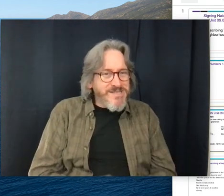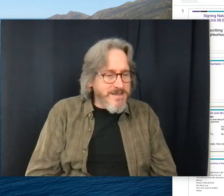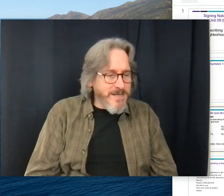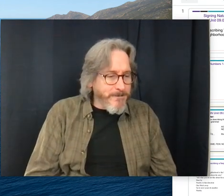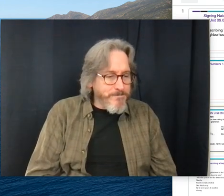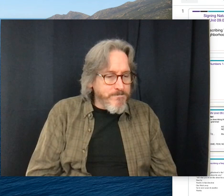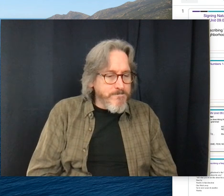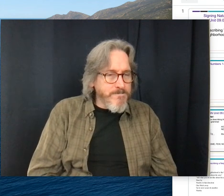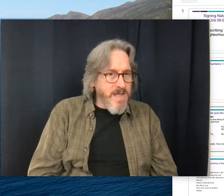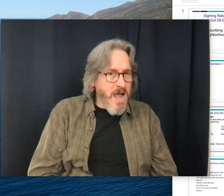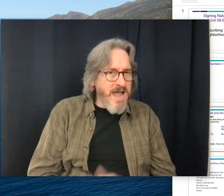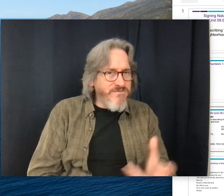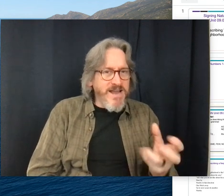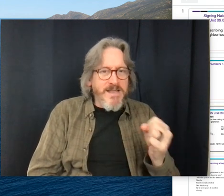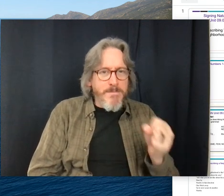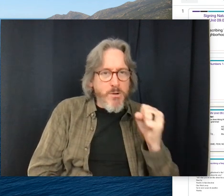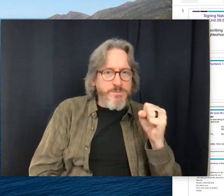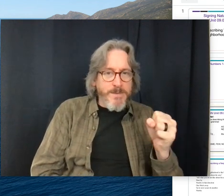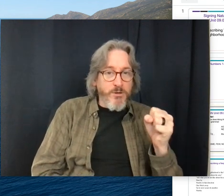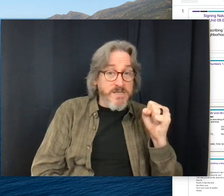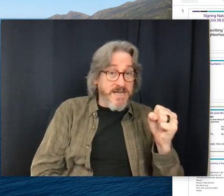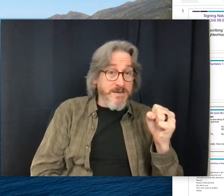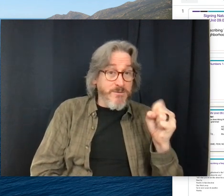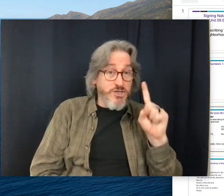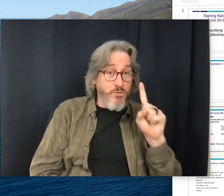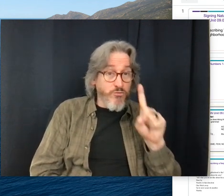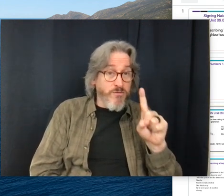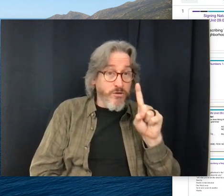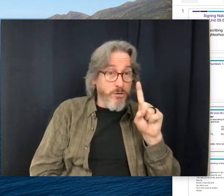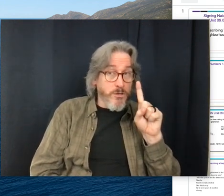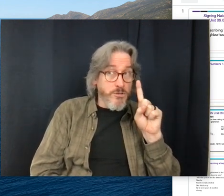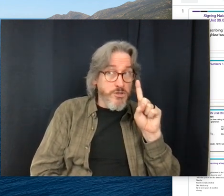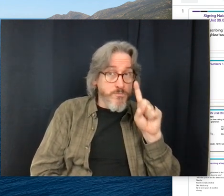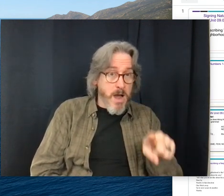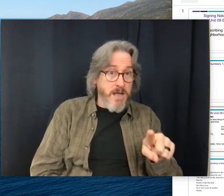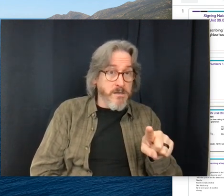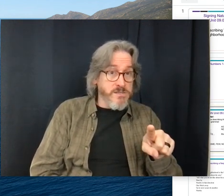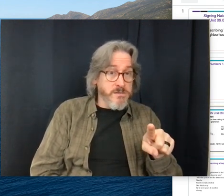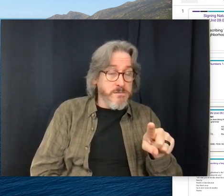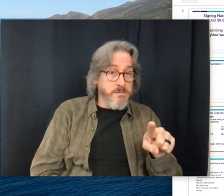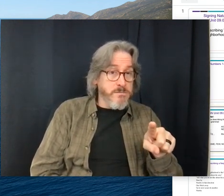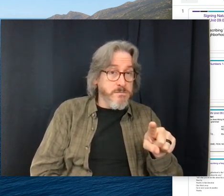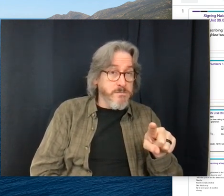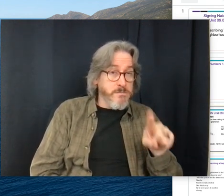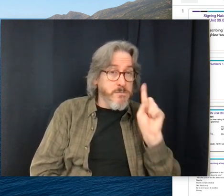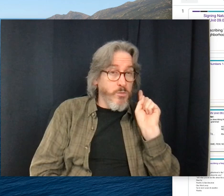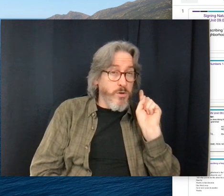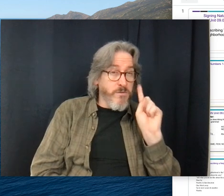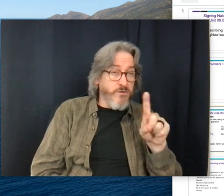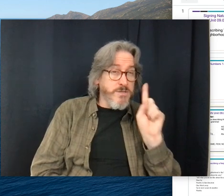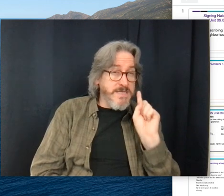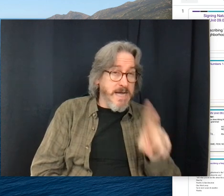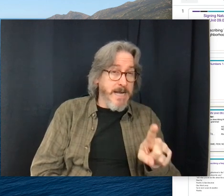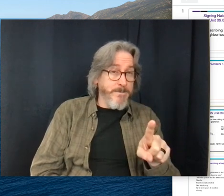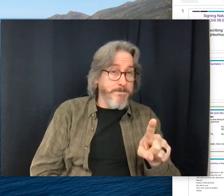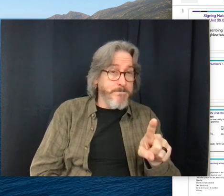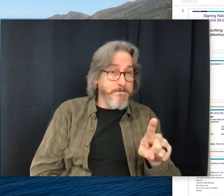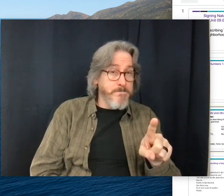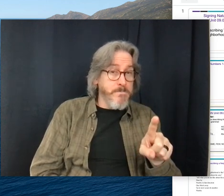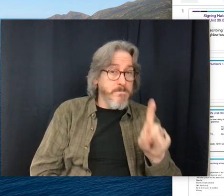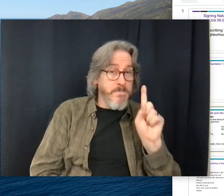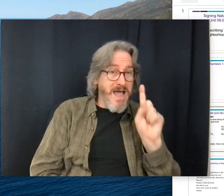But here's the thing. I find that most people in sign language don't refer to miles. We refer to